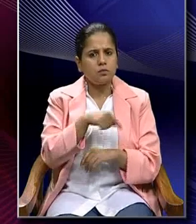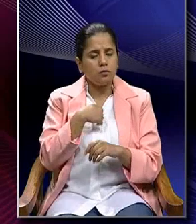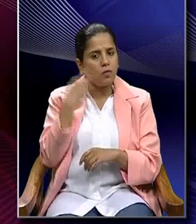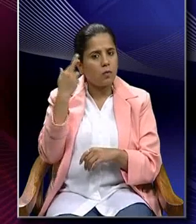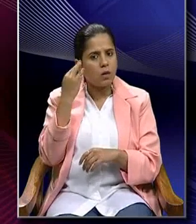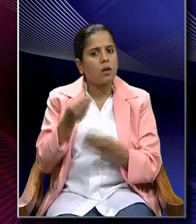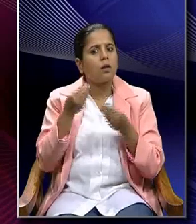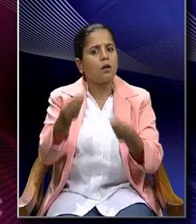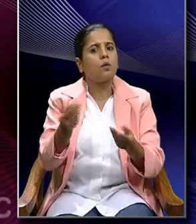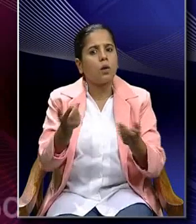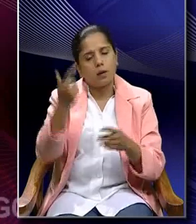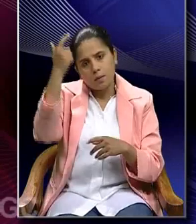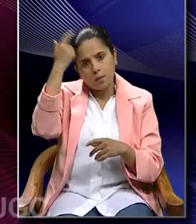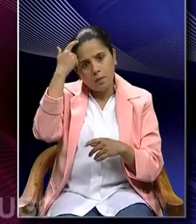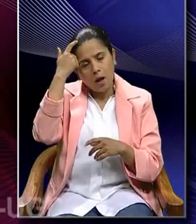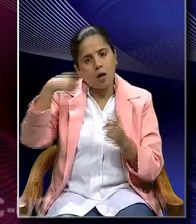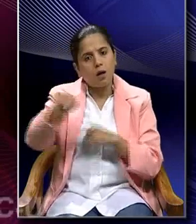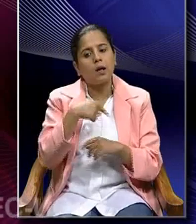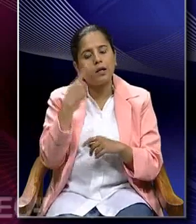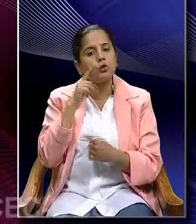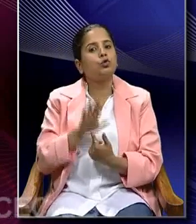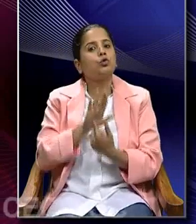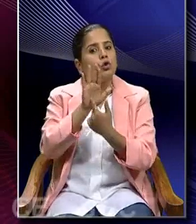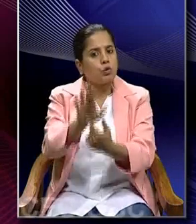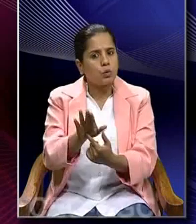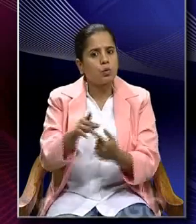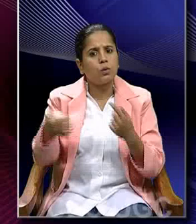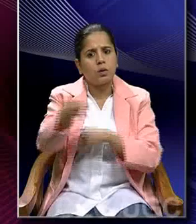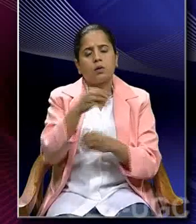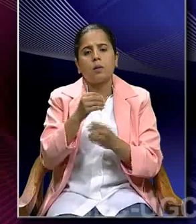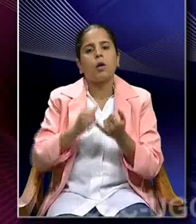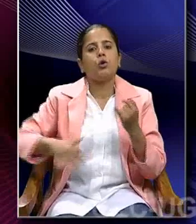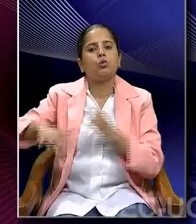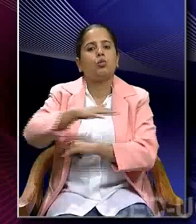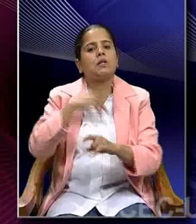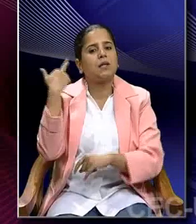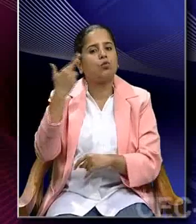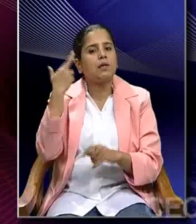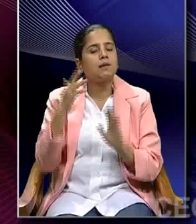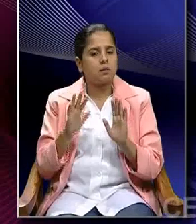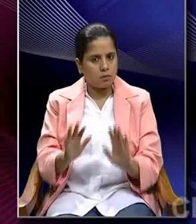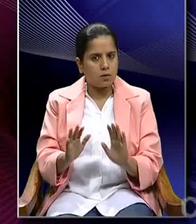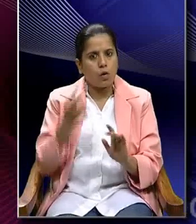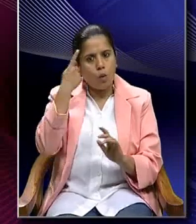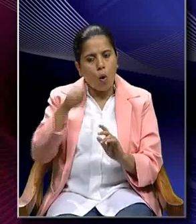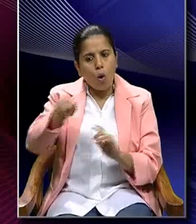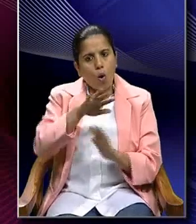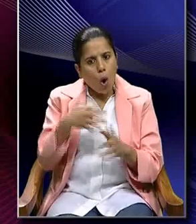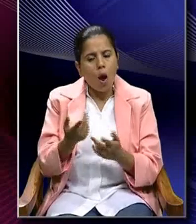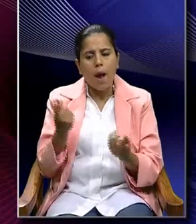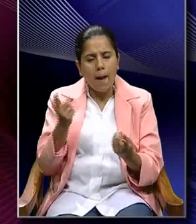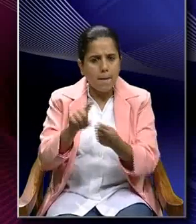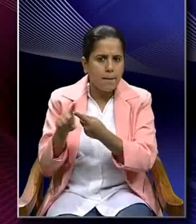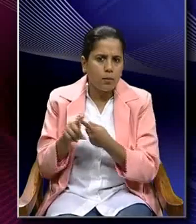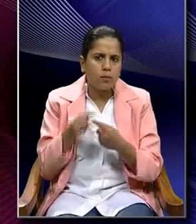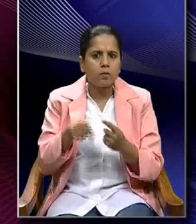this point about mindset is to show to you that there are social reasons or causes